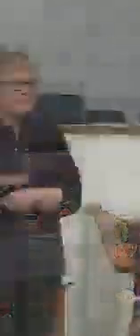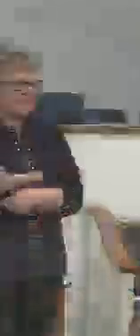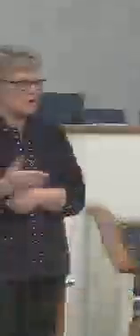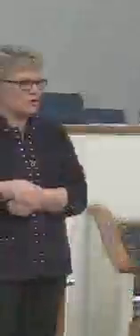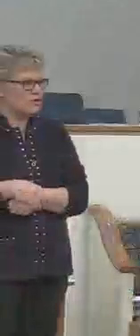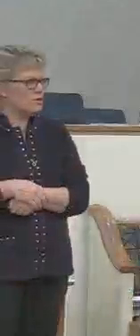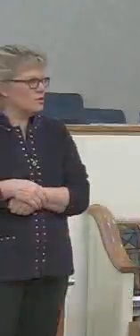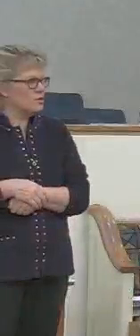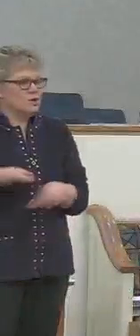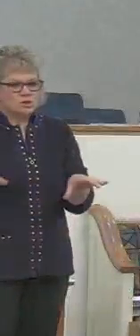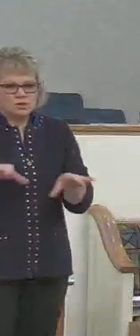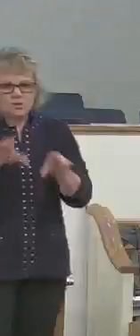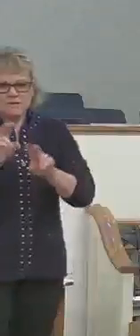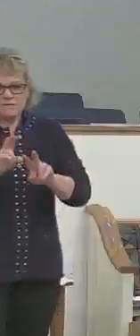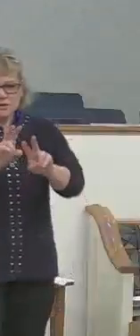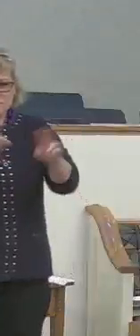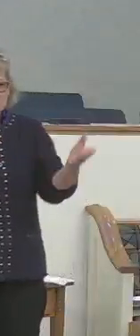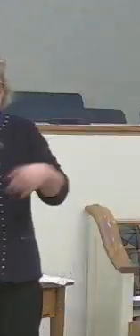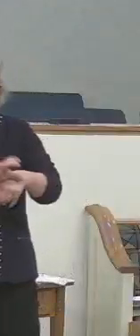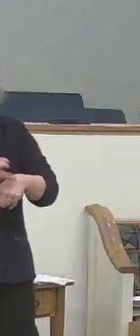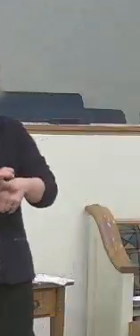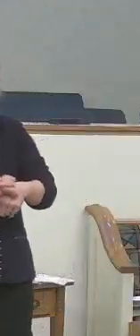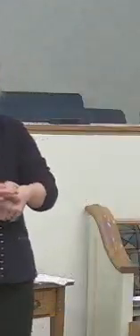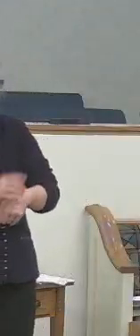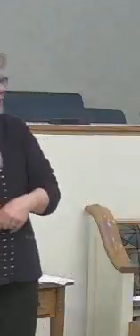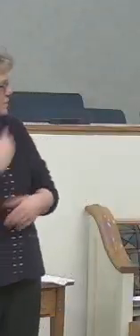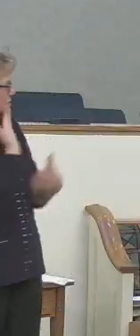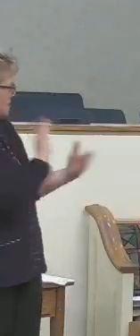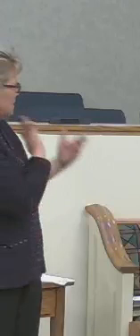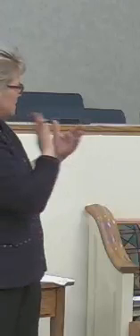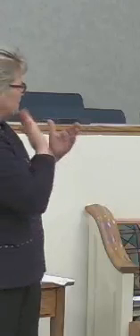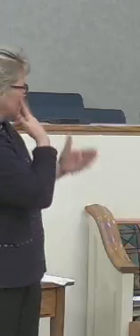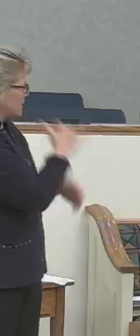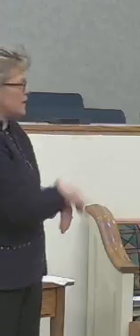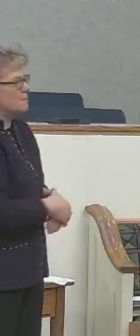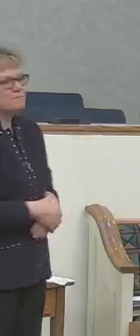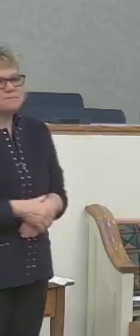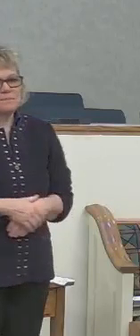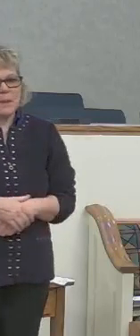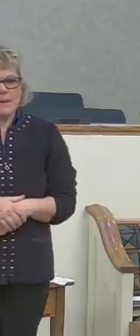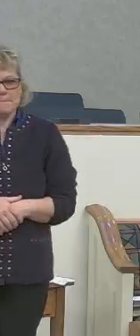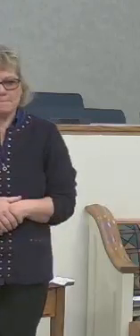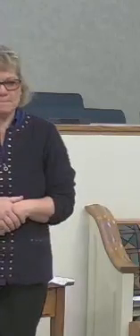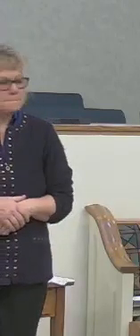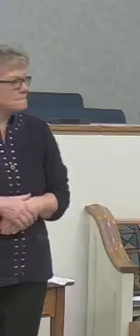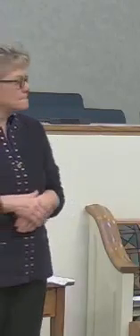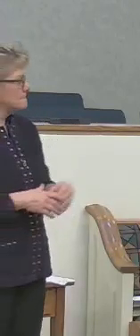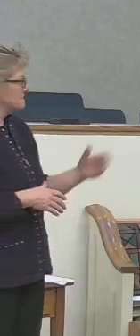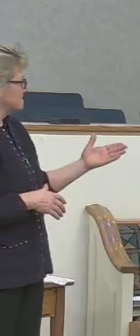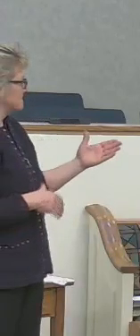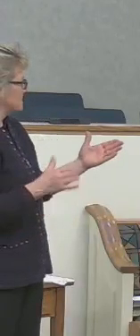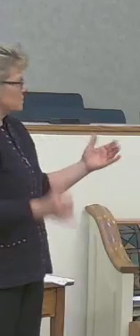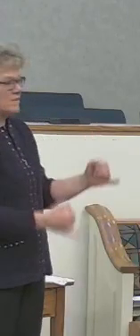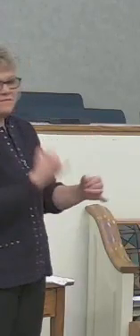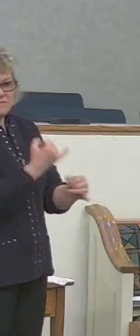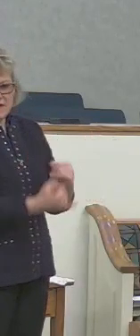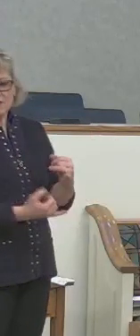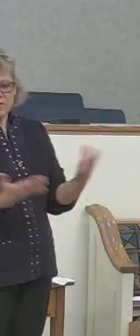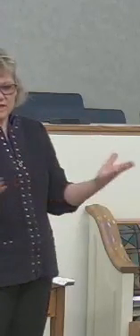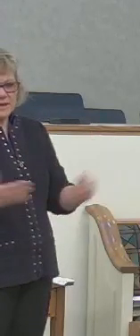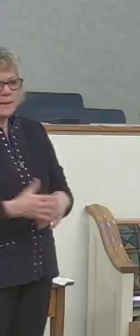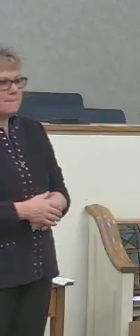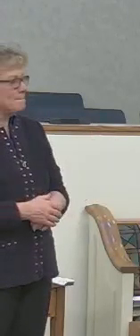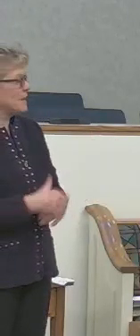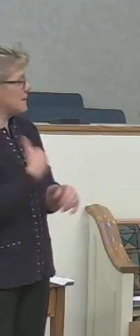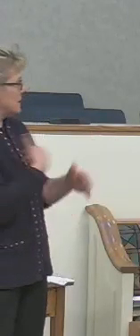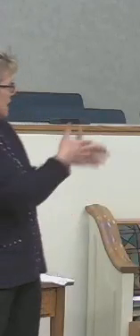do some of the funerals here at the church, and I've always appreciated that. As a final act,